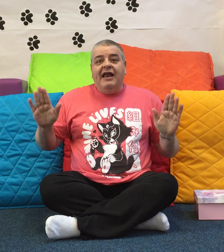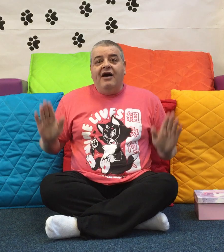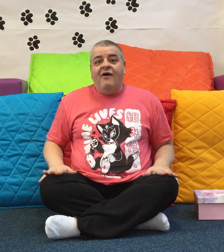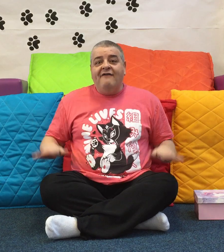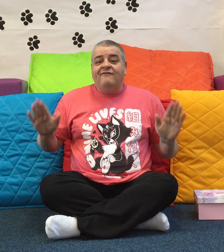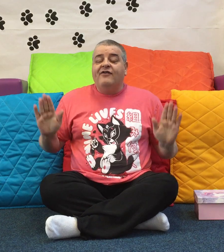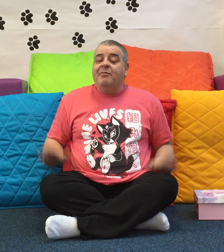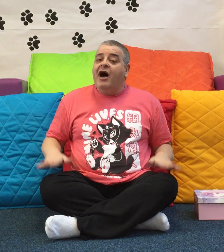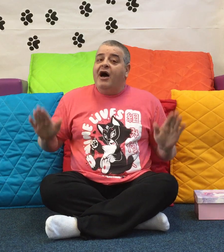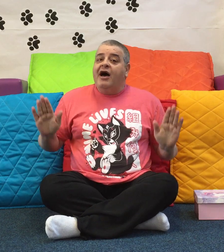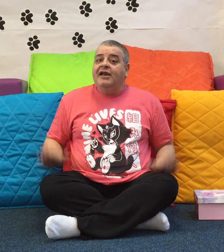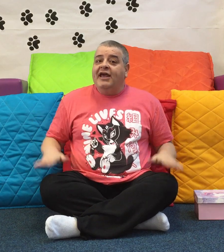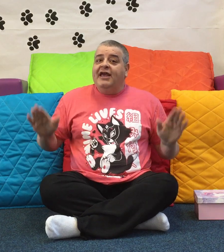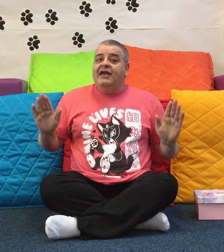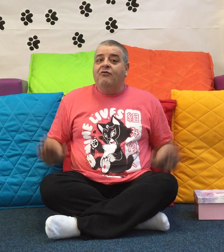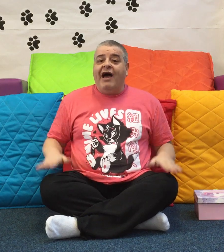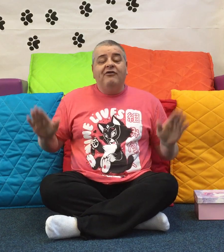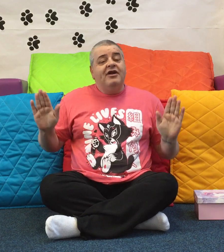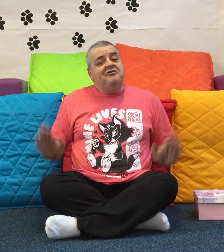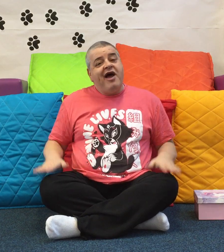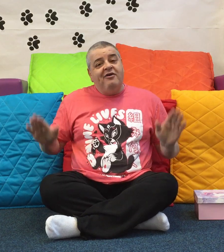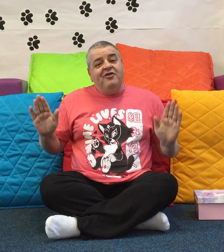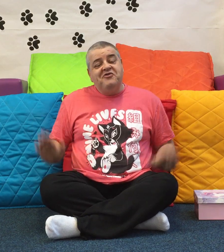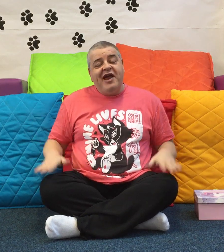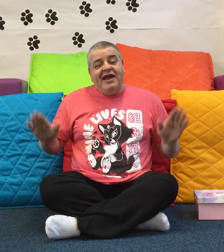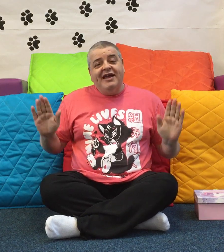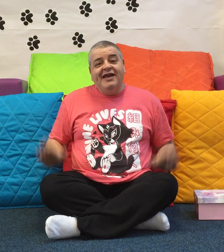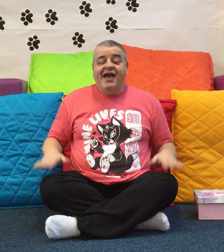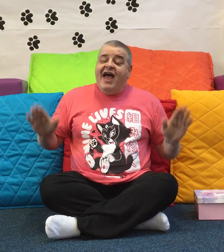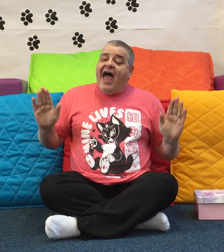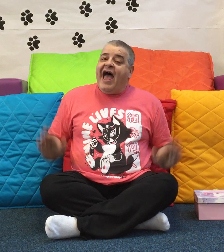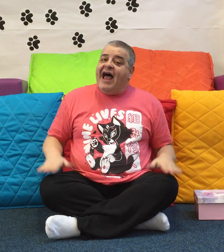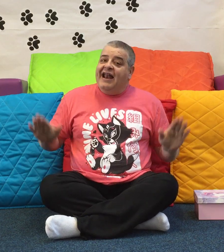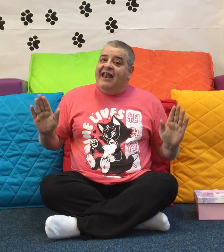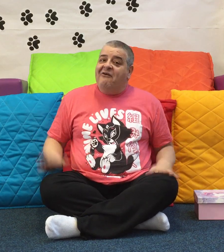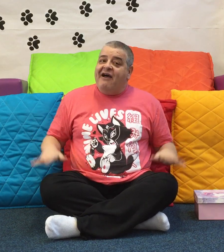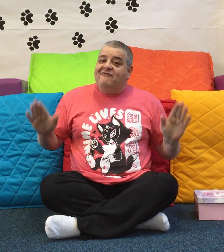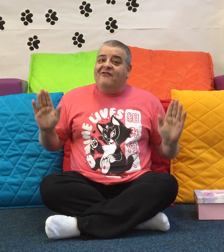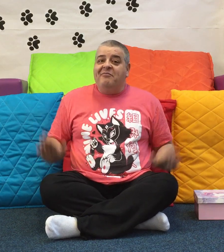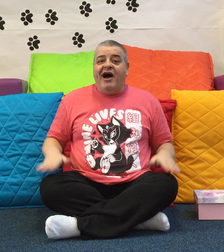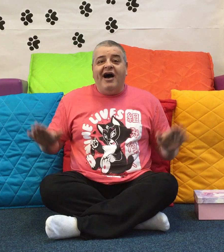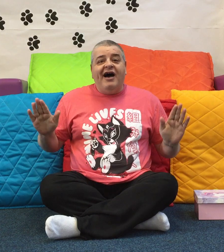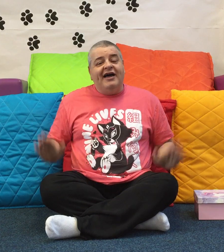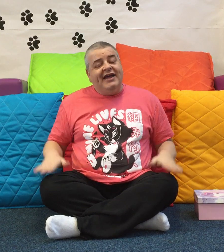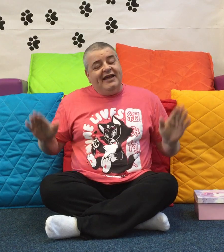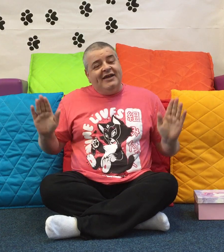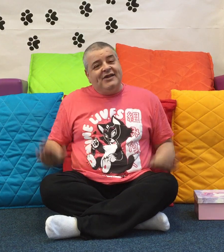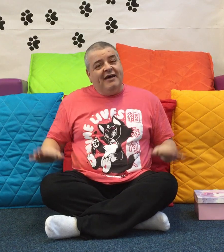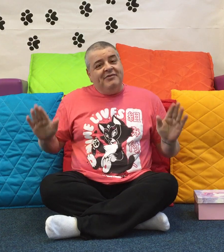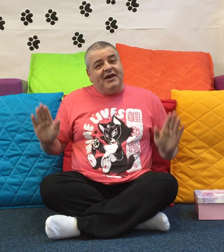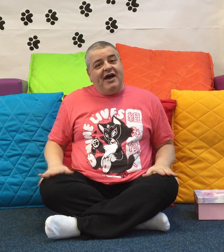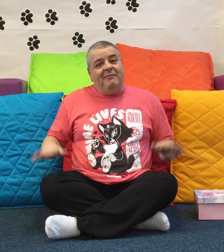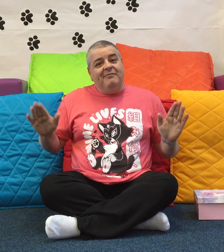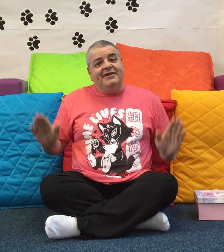Hello everybody, round and round the ring. Hello everybody, it's time to come and